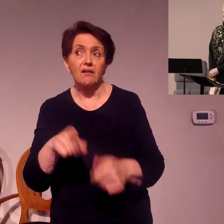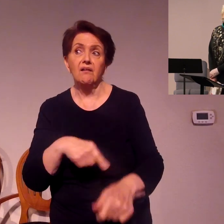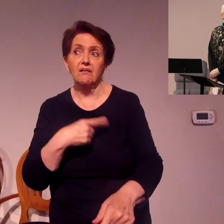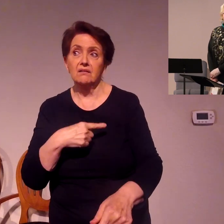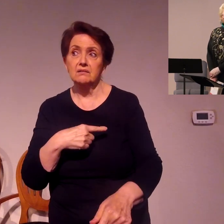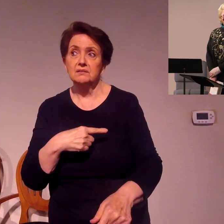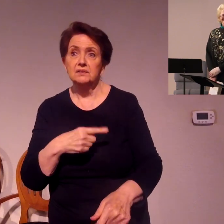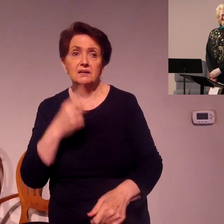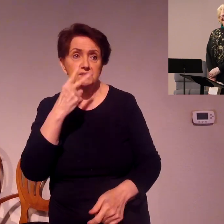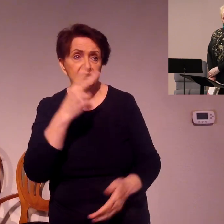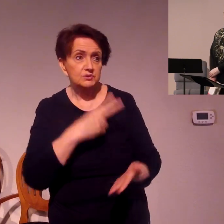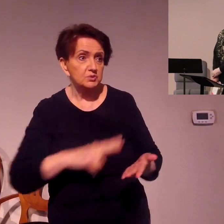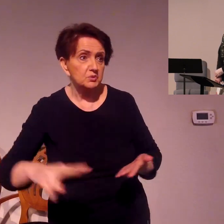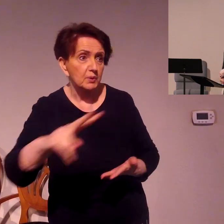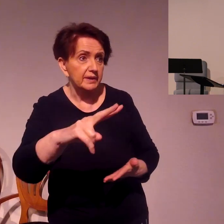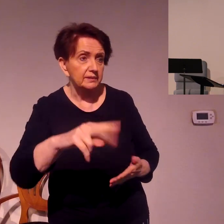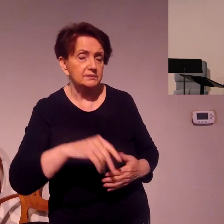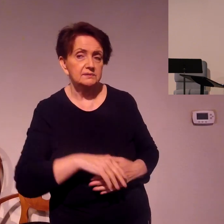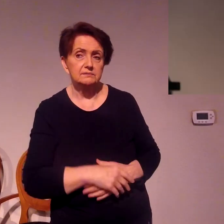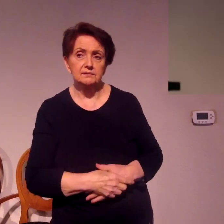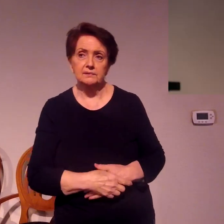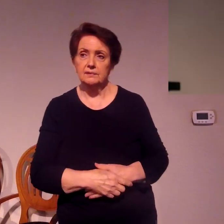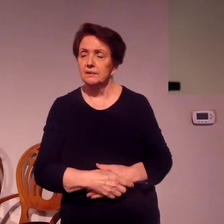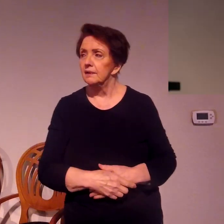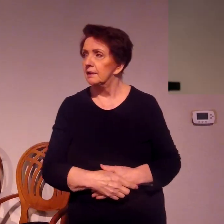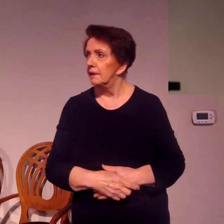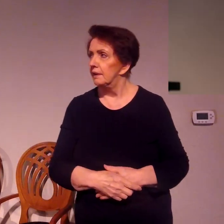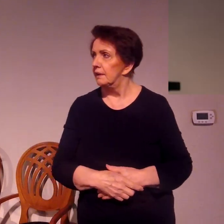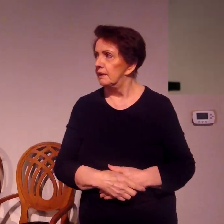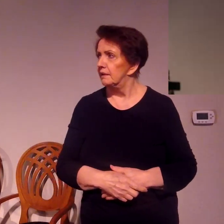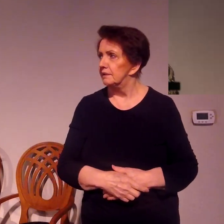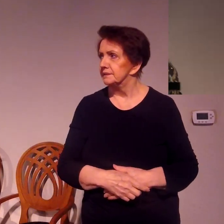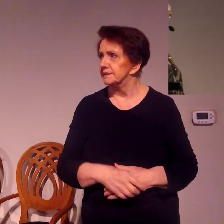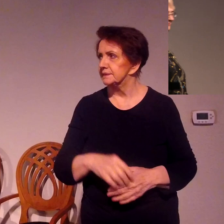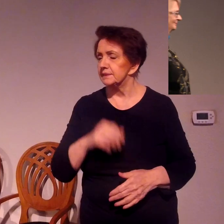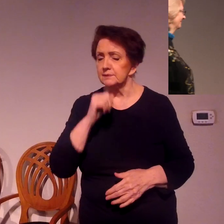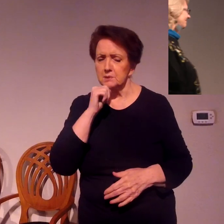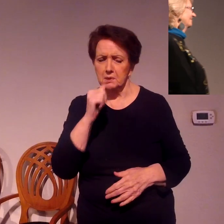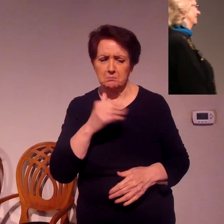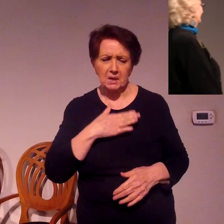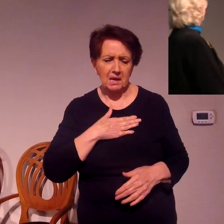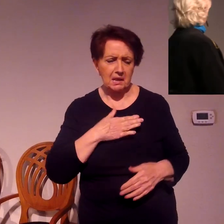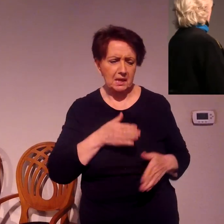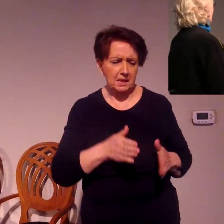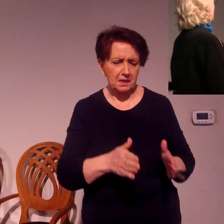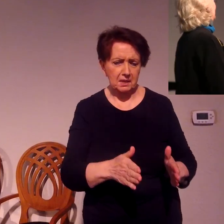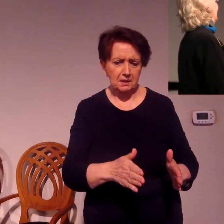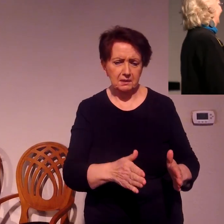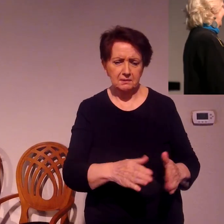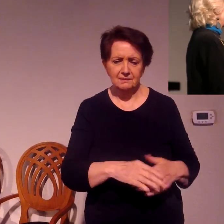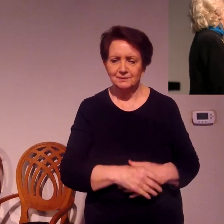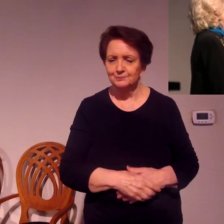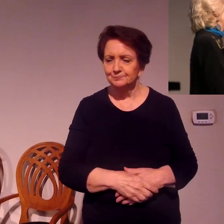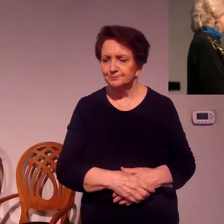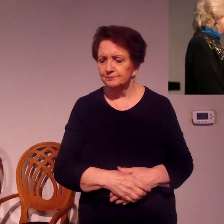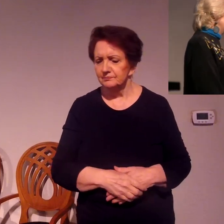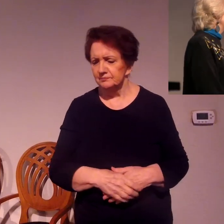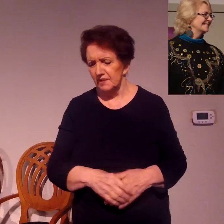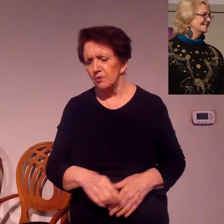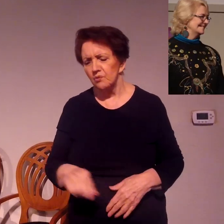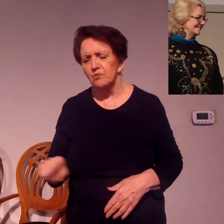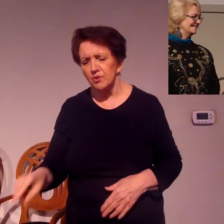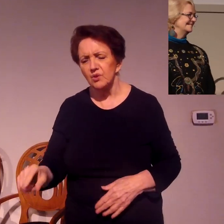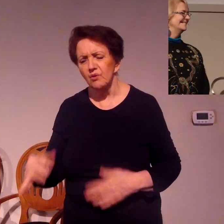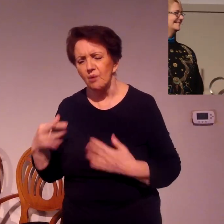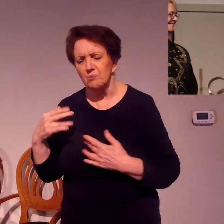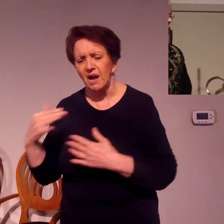"I'll see you in 2 weeks. And I went, "This isn't my lane. Would you go back to writing the daily